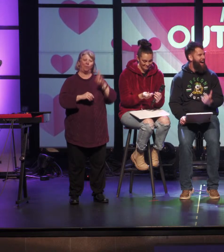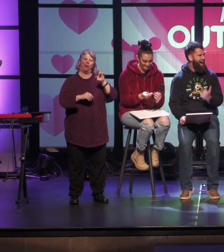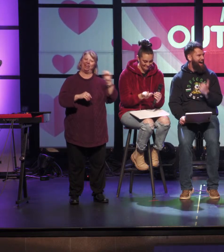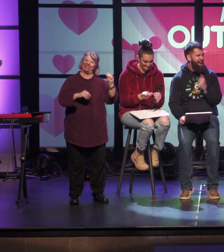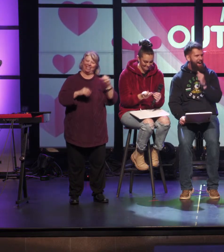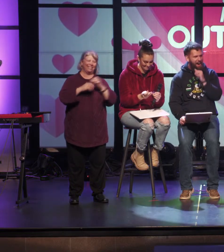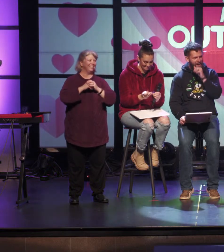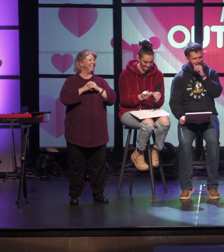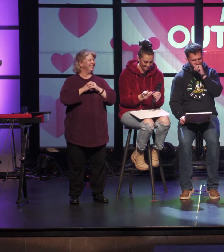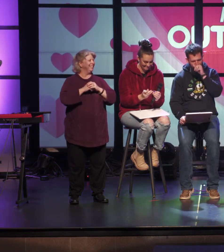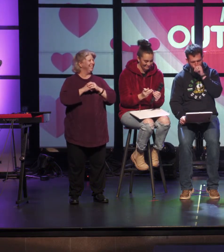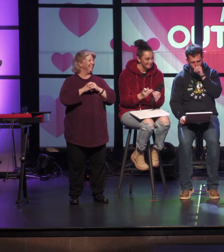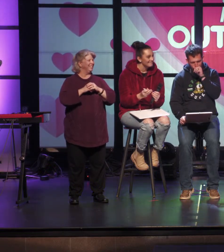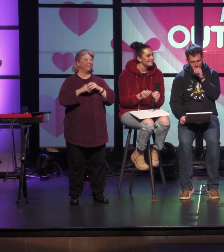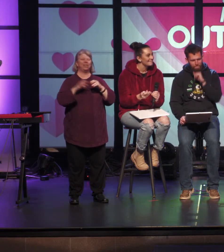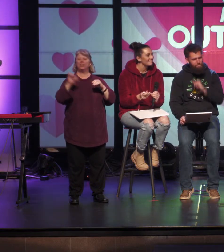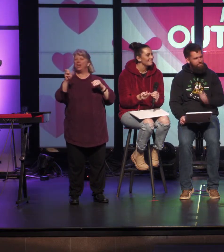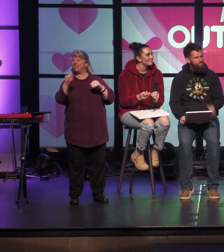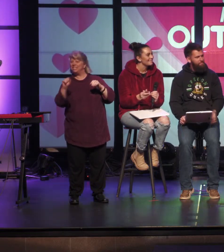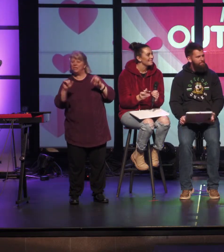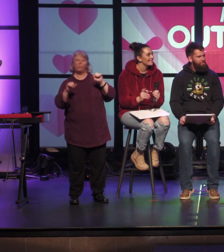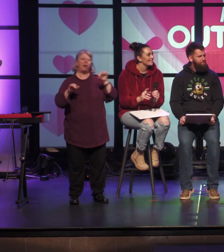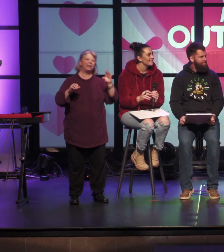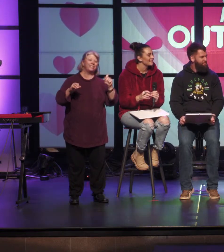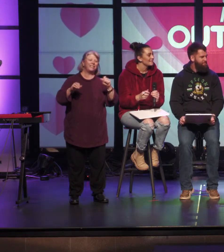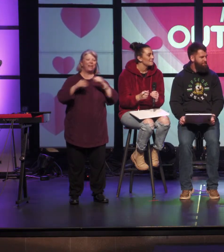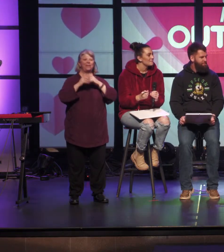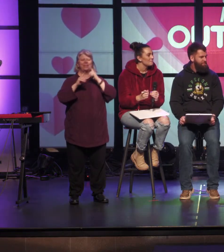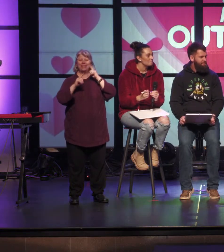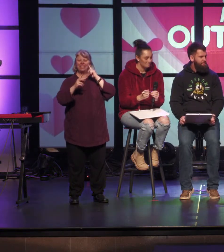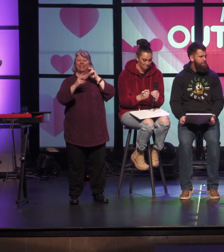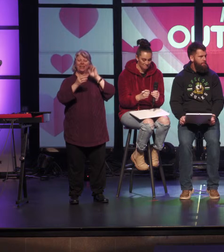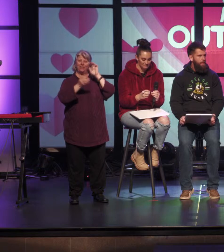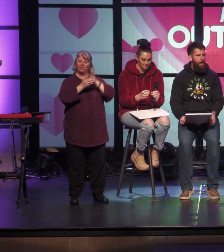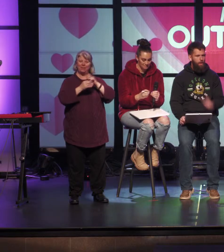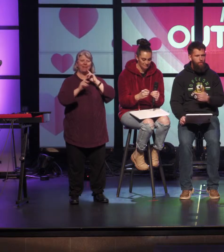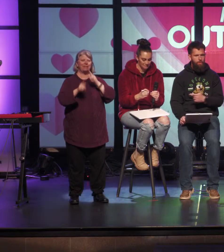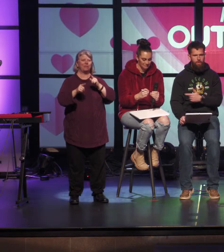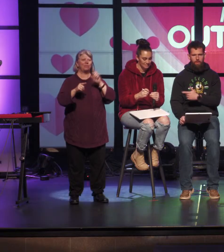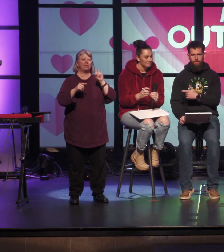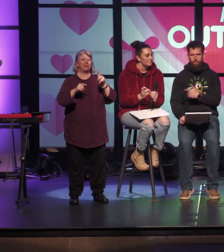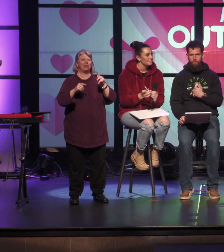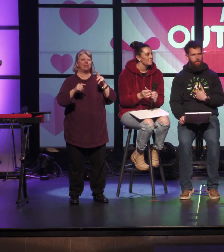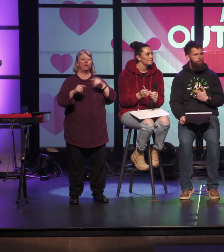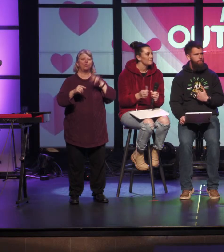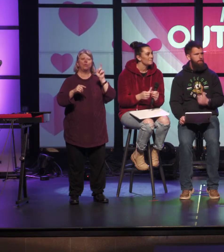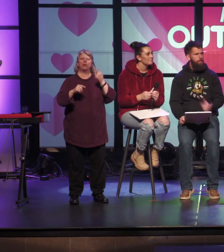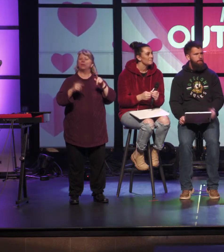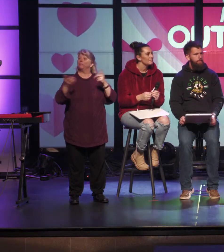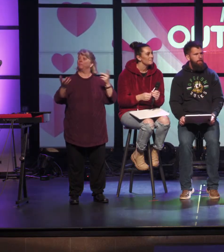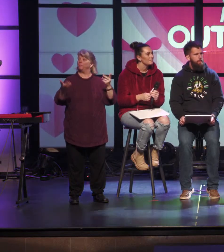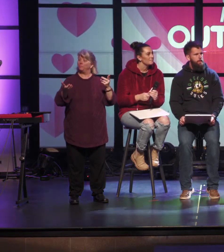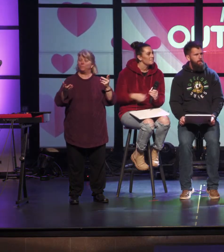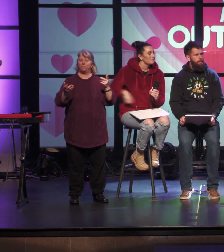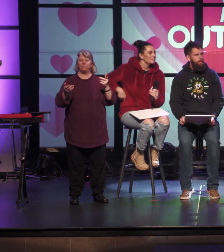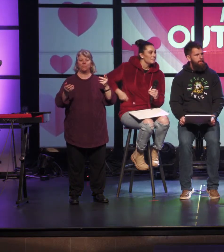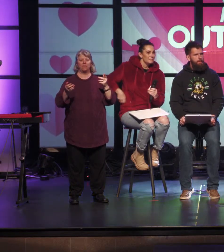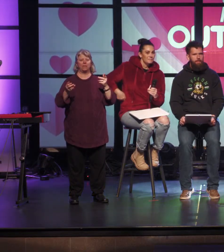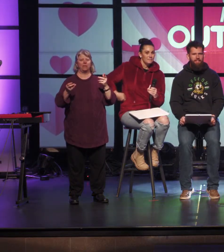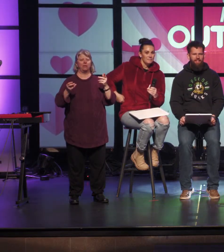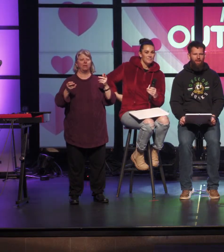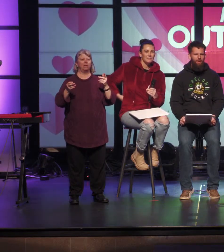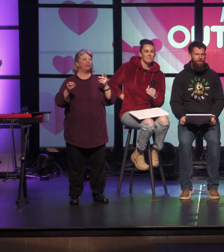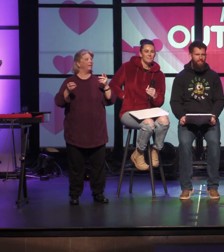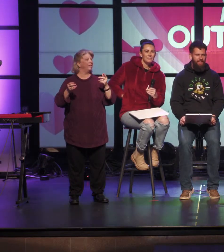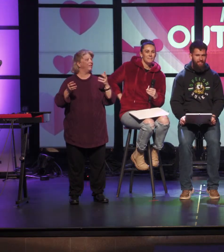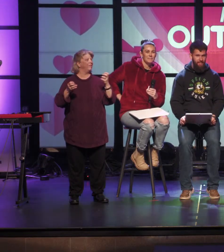Ross. All right, Jess and Ross, you're going to answer how you think your partner would answer, okay? And here's your question, all right? Wait,